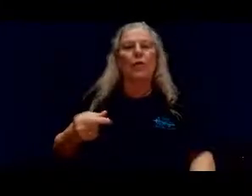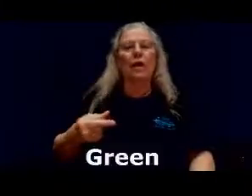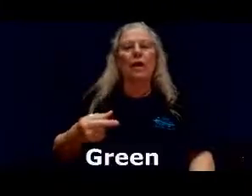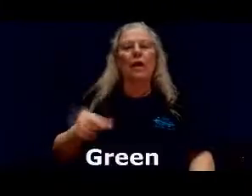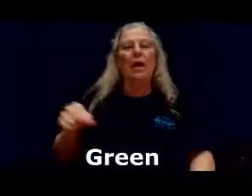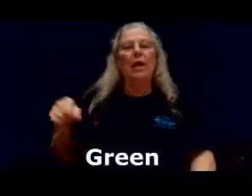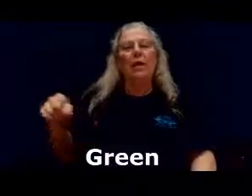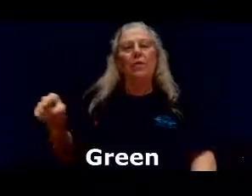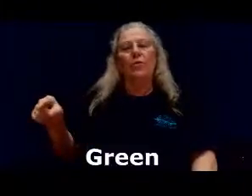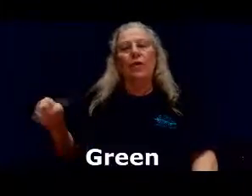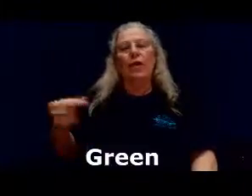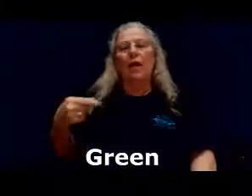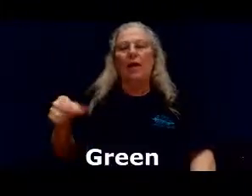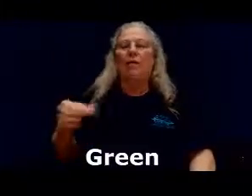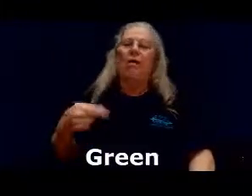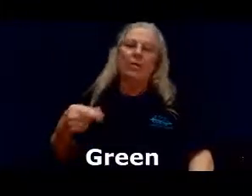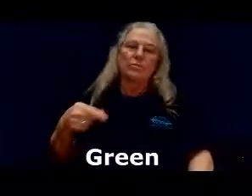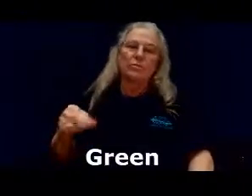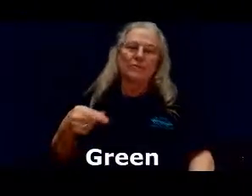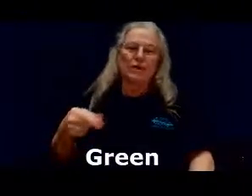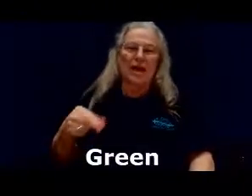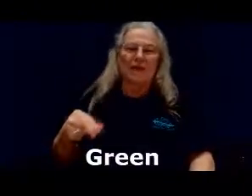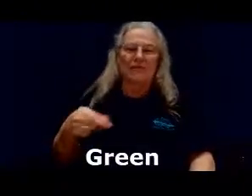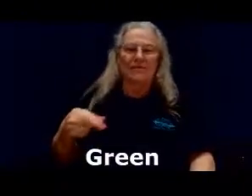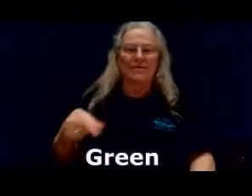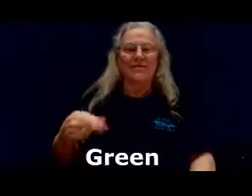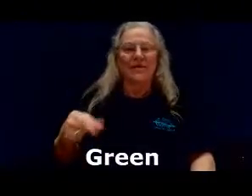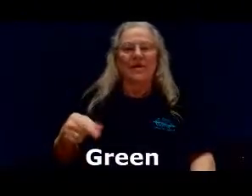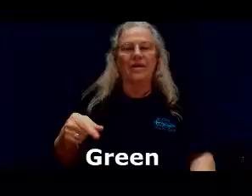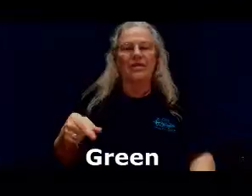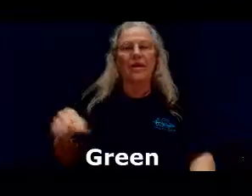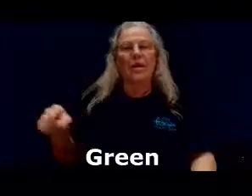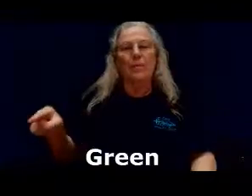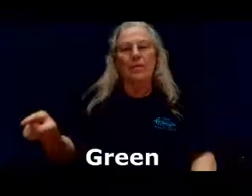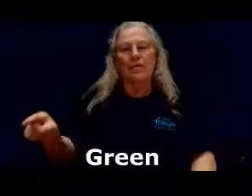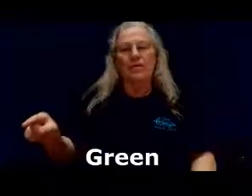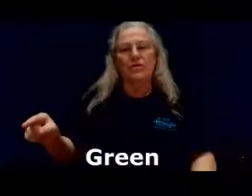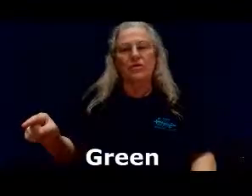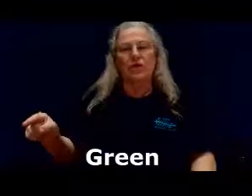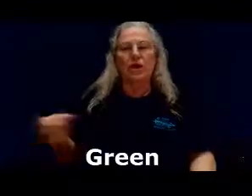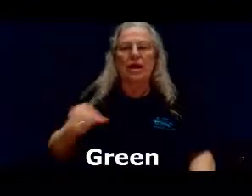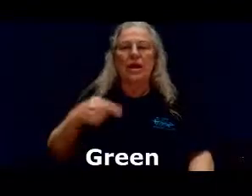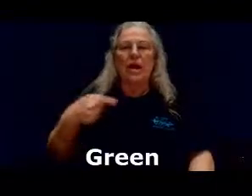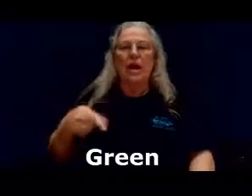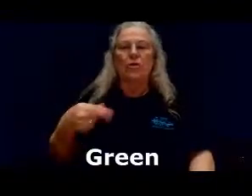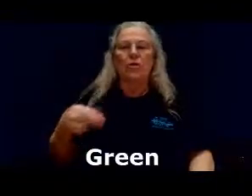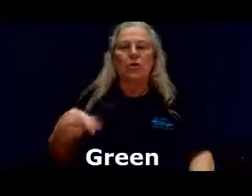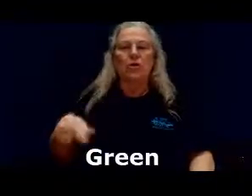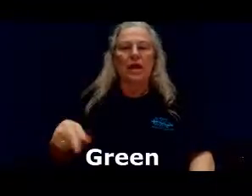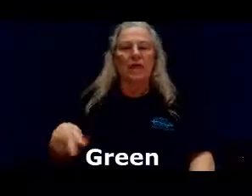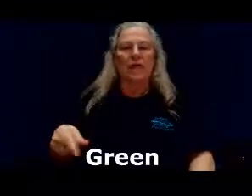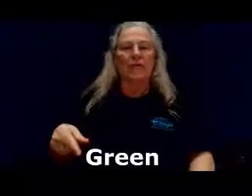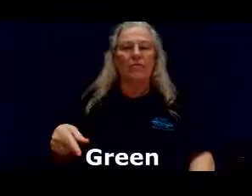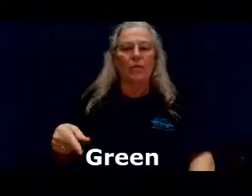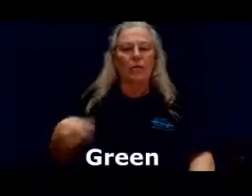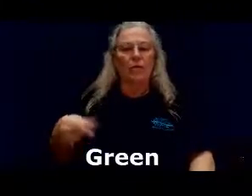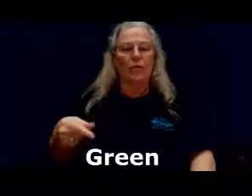Green. Green, I call them shaken colors because it's the G and you just shake it back and forth.